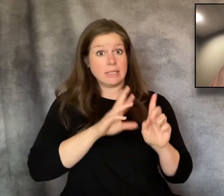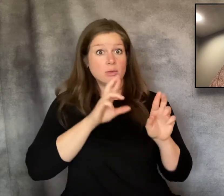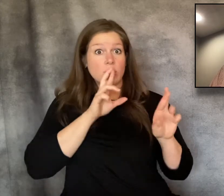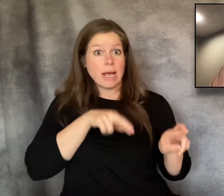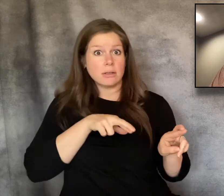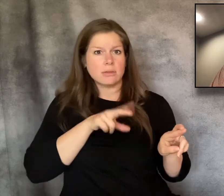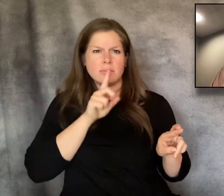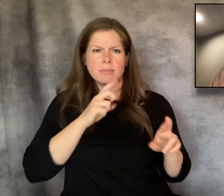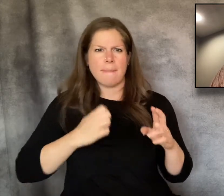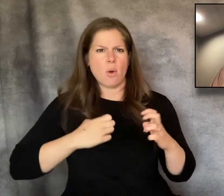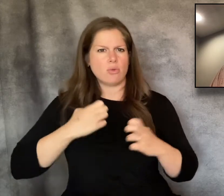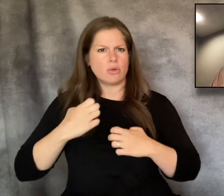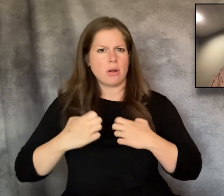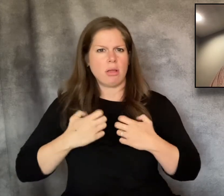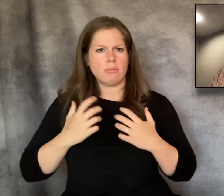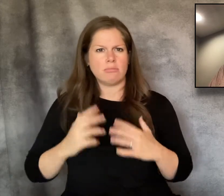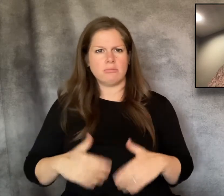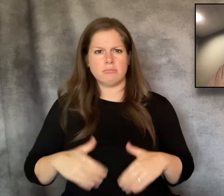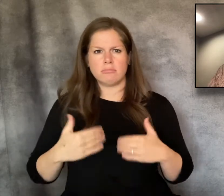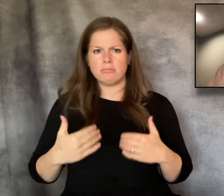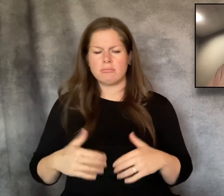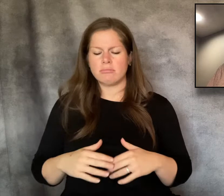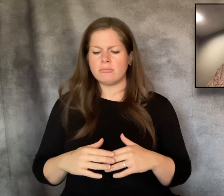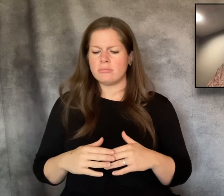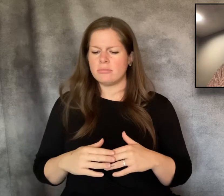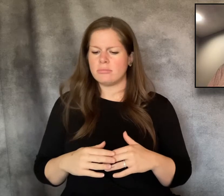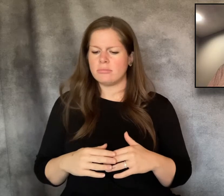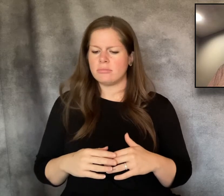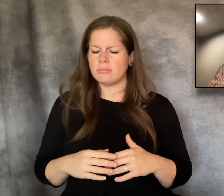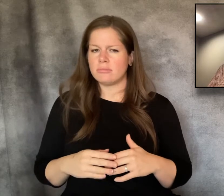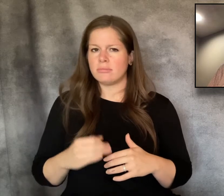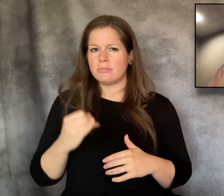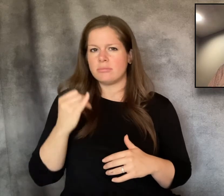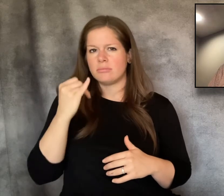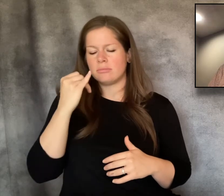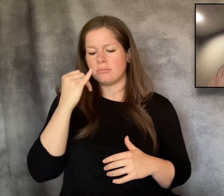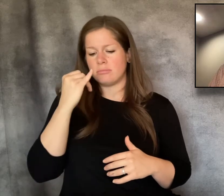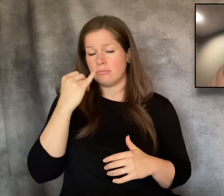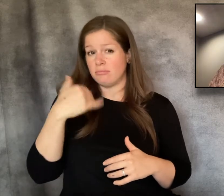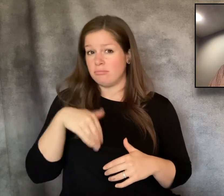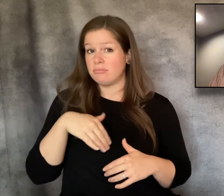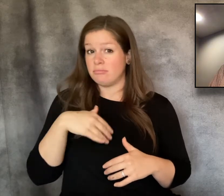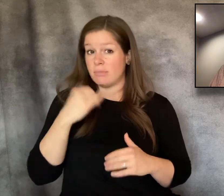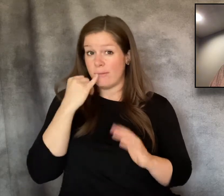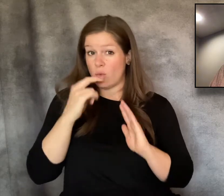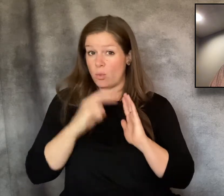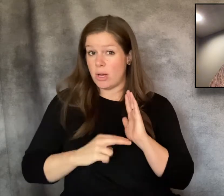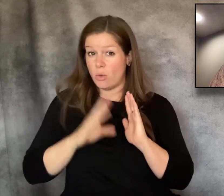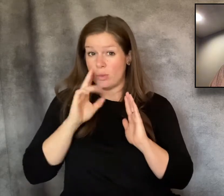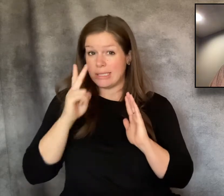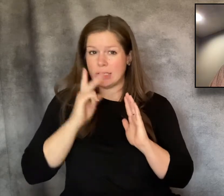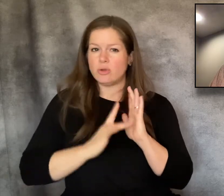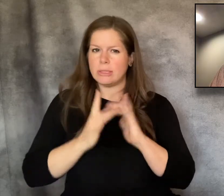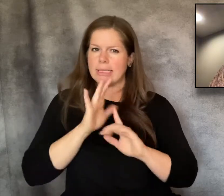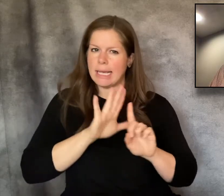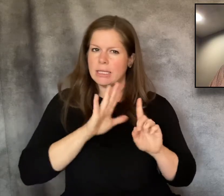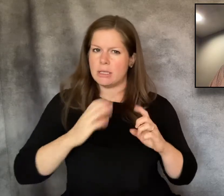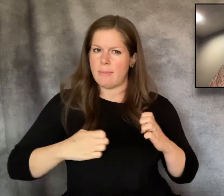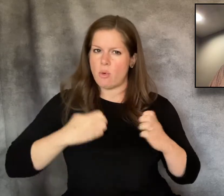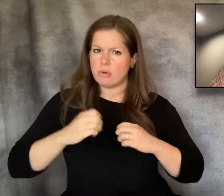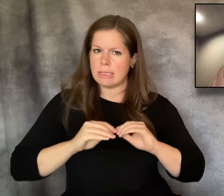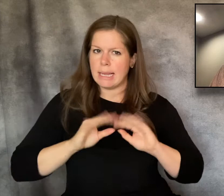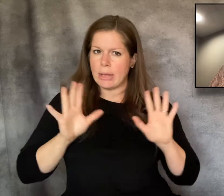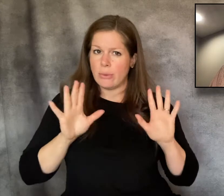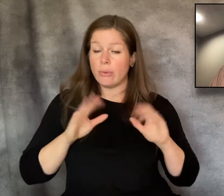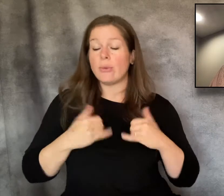ever thought you were serving an unfeeling, uncaring, all business type of God, this section will dispel that notion for you. So let's